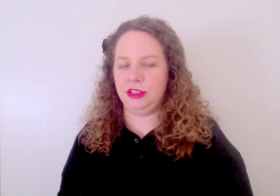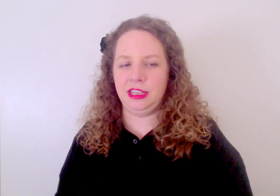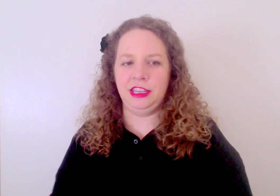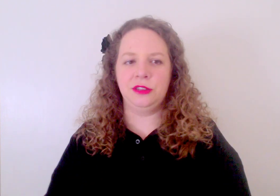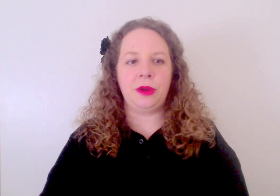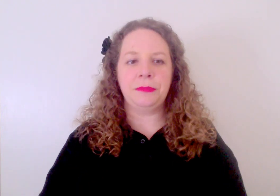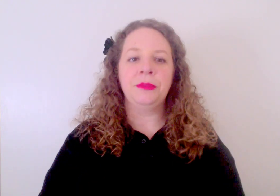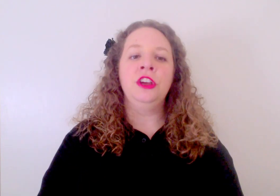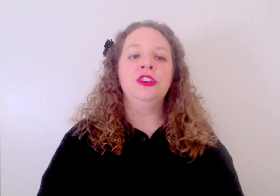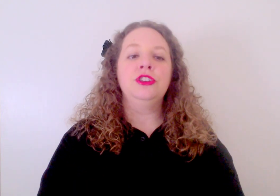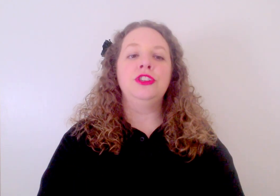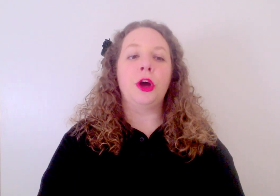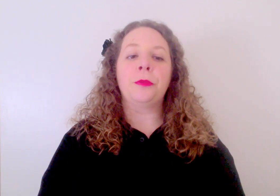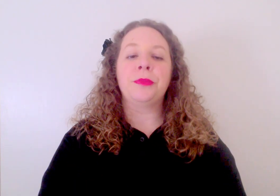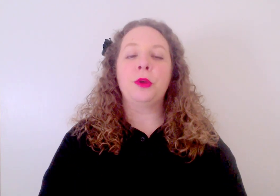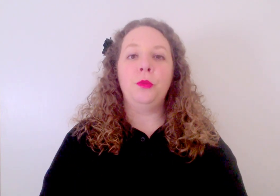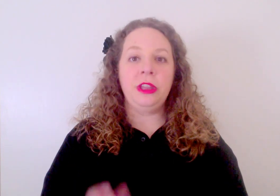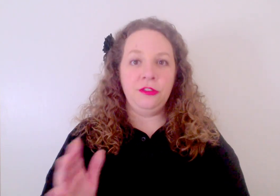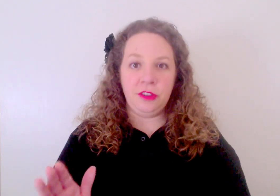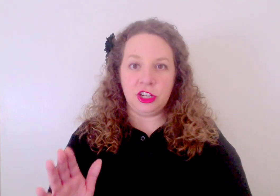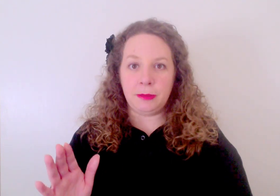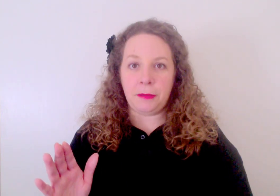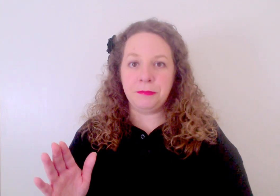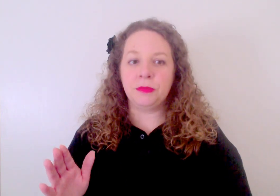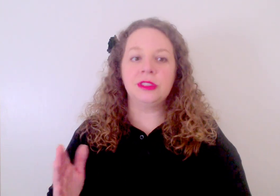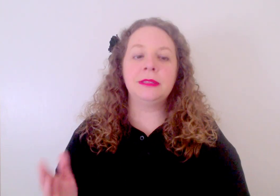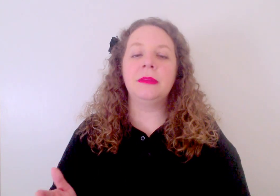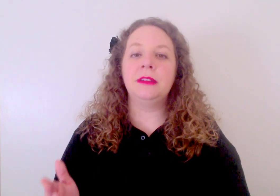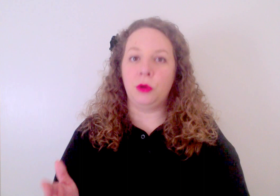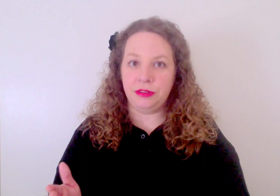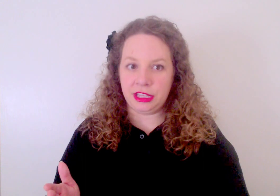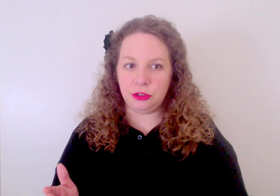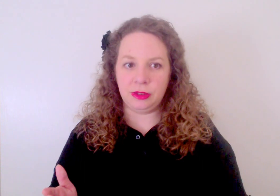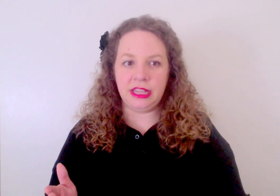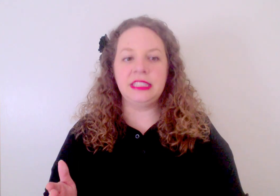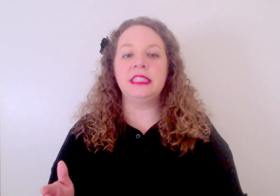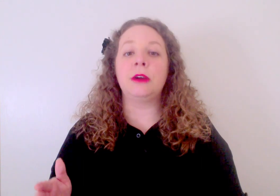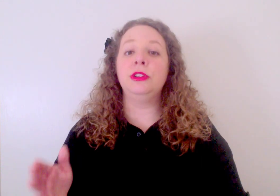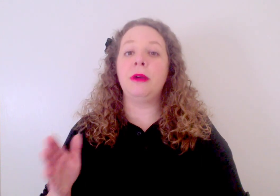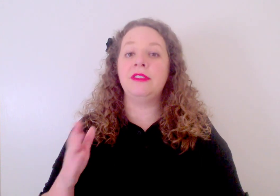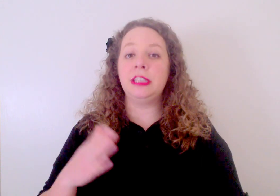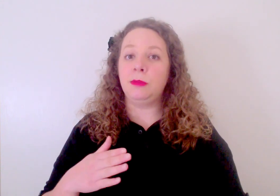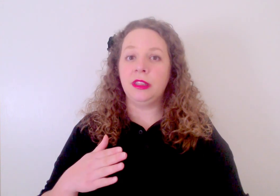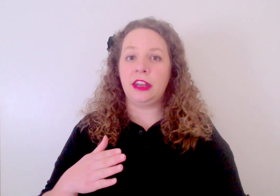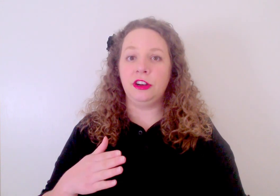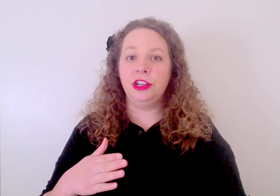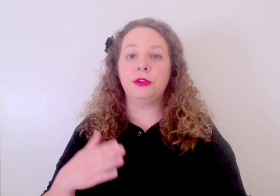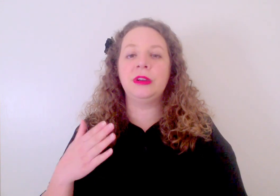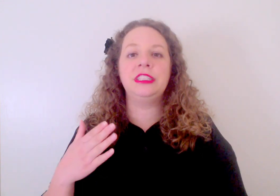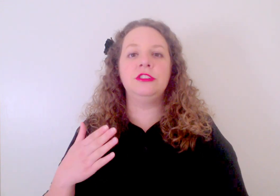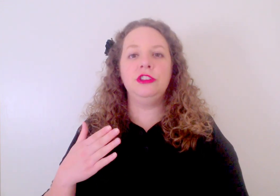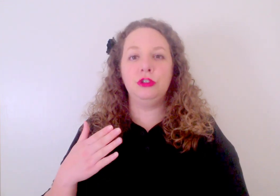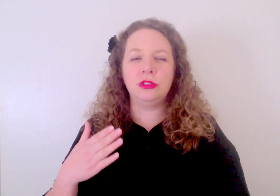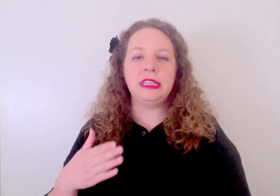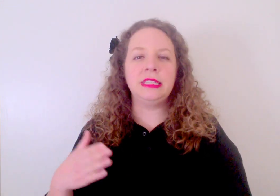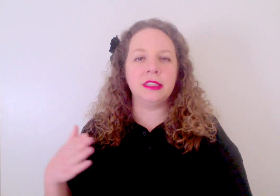understand each one. So when you fingerspell, some important things to realize is that when you have a double letter, you're going to usually slide